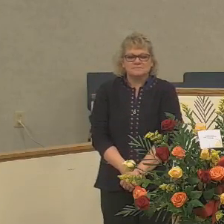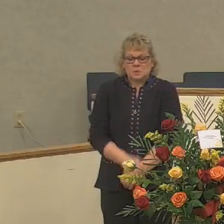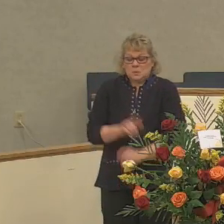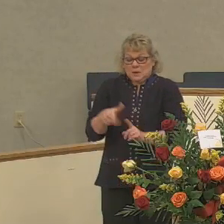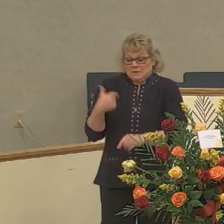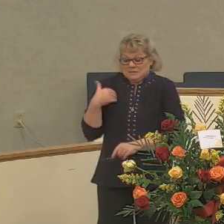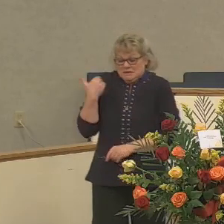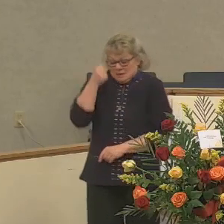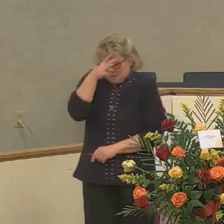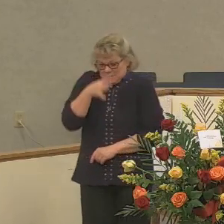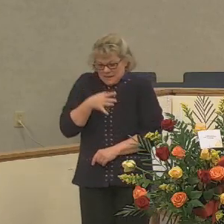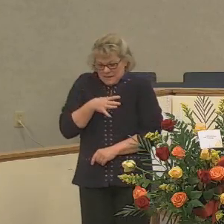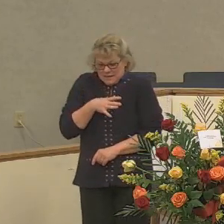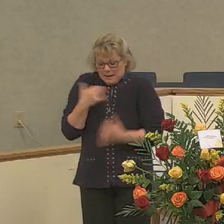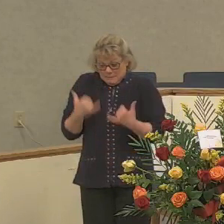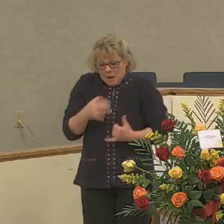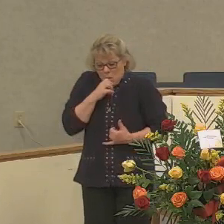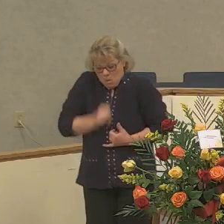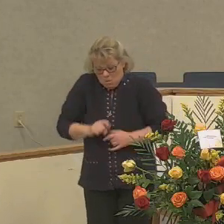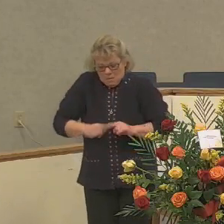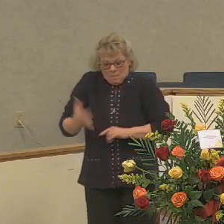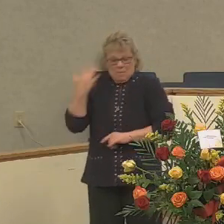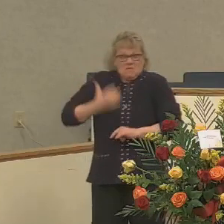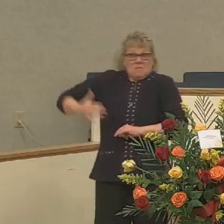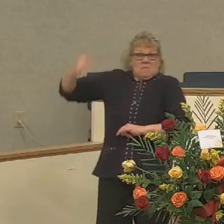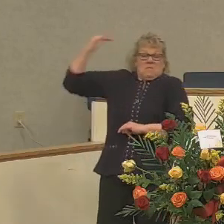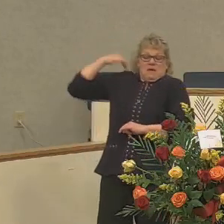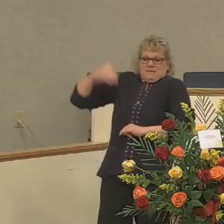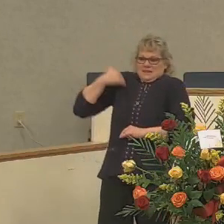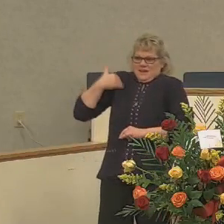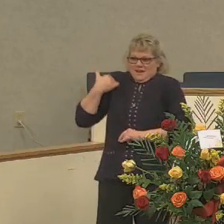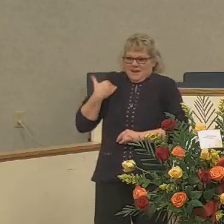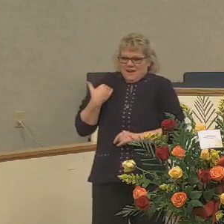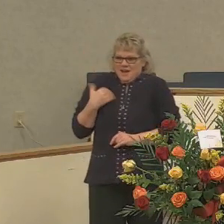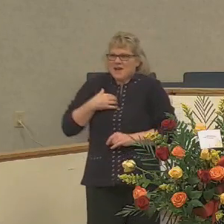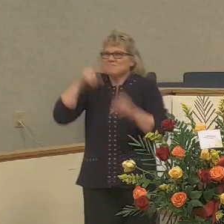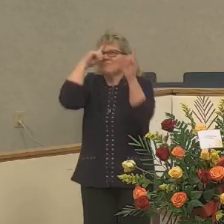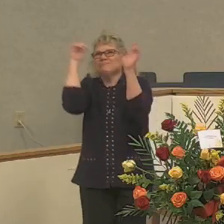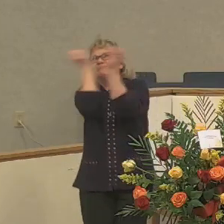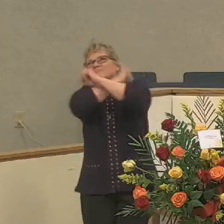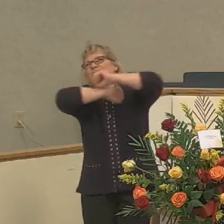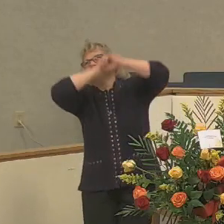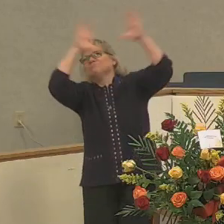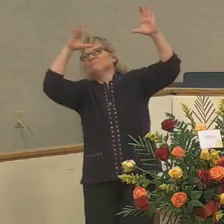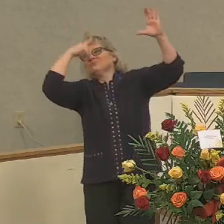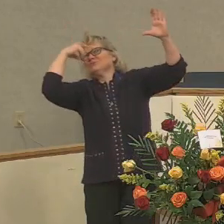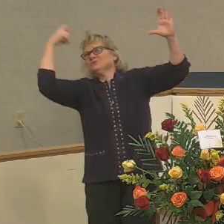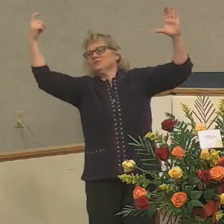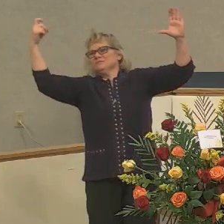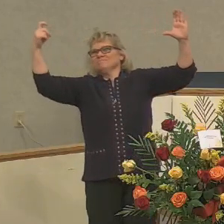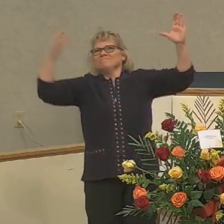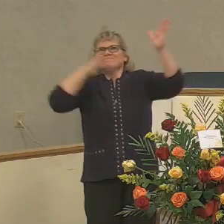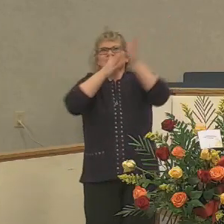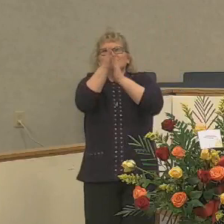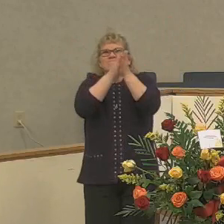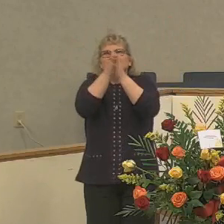When I was young, I'm now old, but when I was young, I had great dreams and